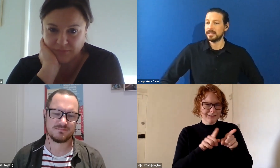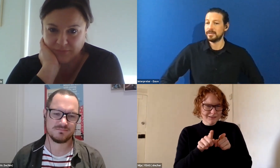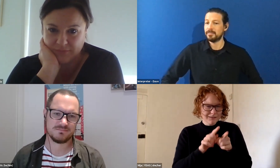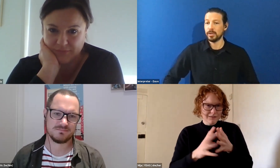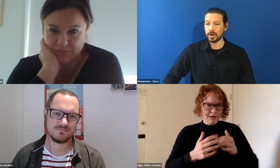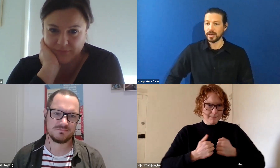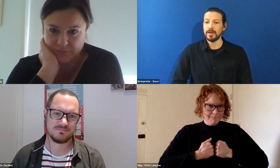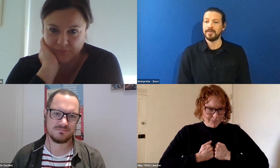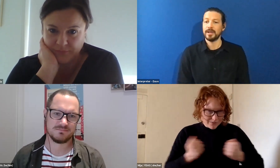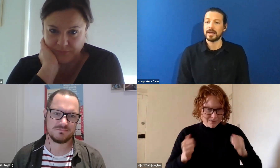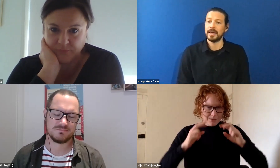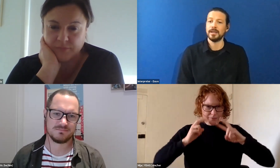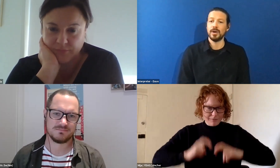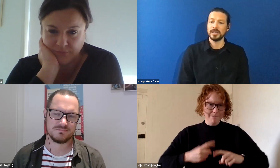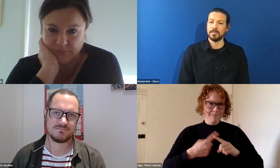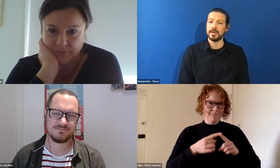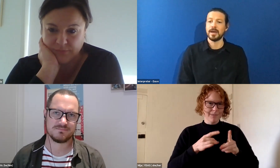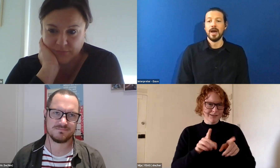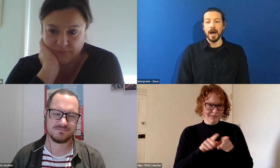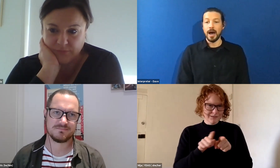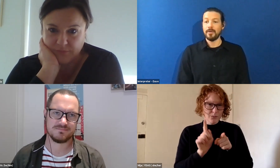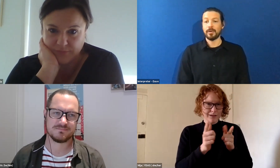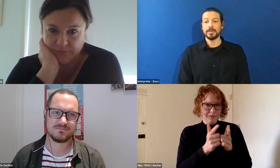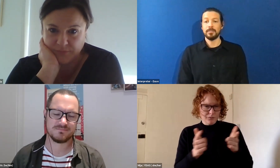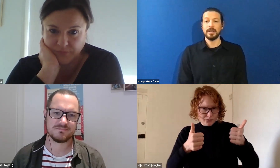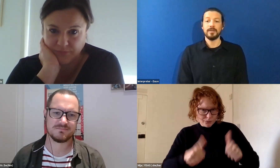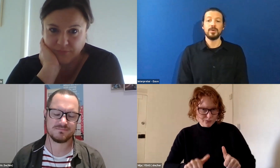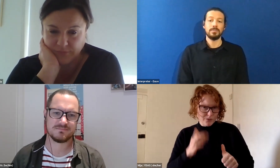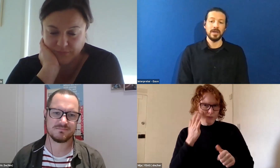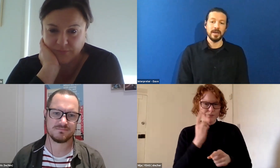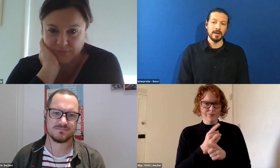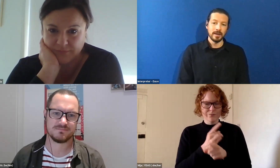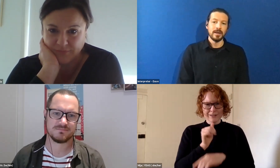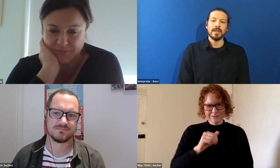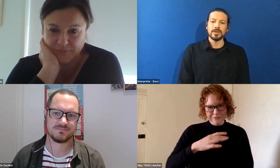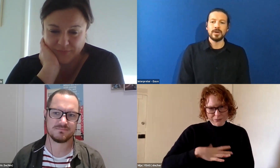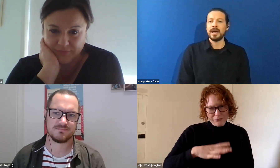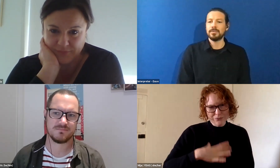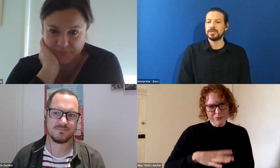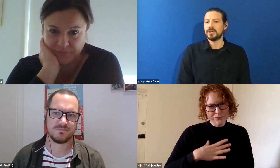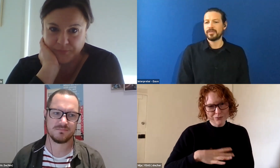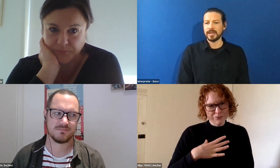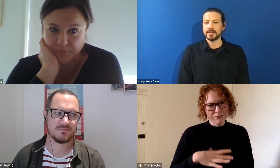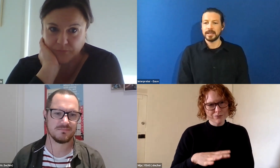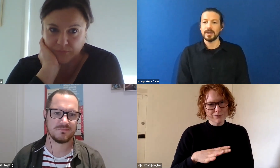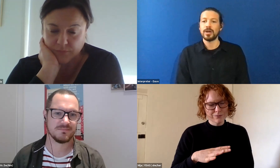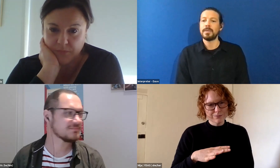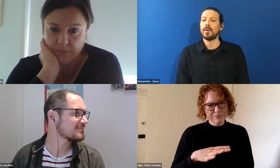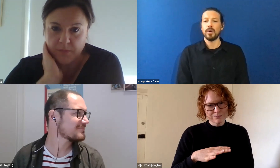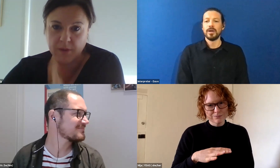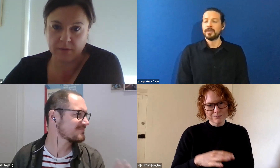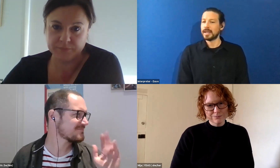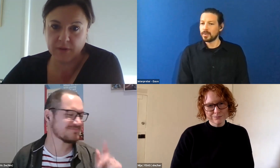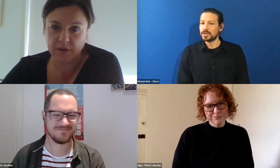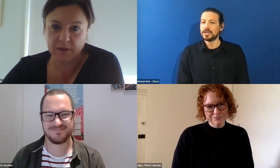to feel a sense of belonging, feel like they're learning something from somebody who's a peer. They're also able to self-reflect and